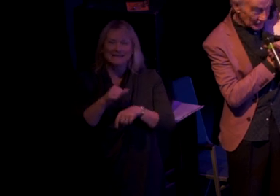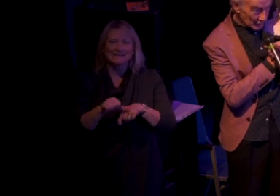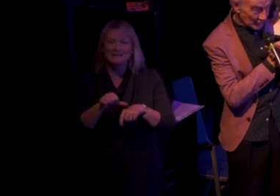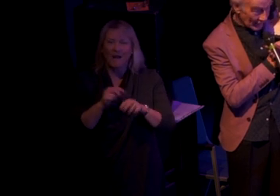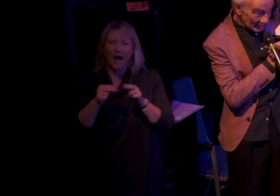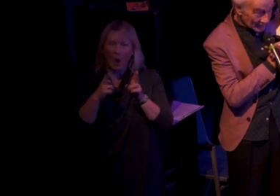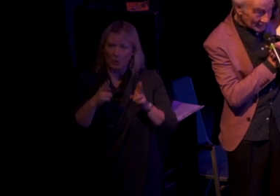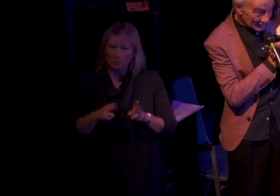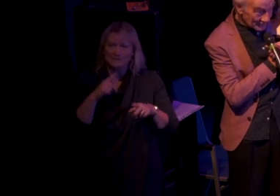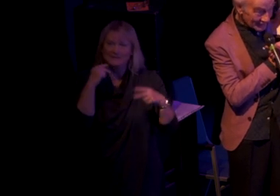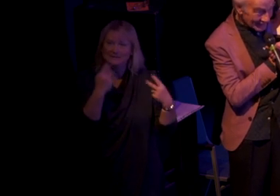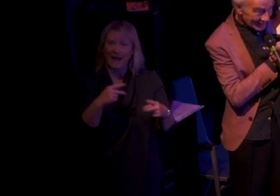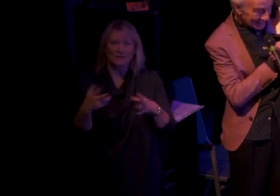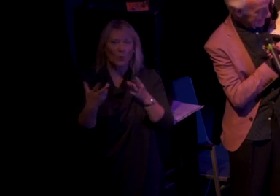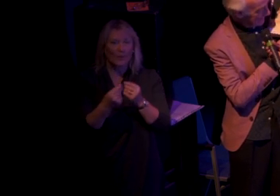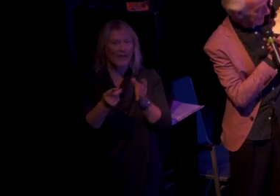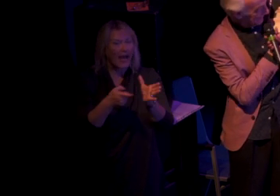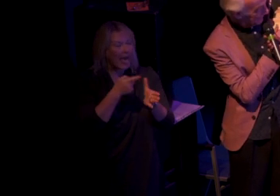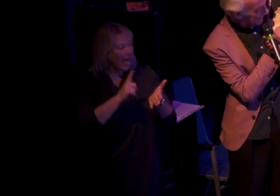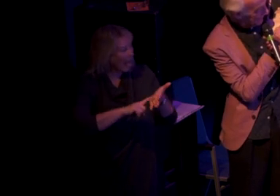was dancing with Alex.